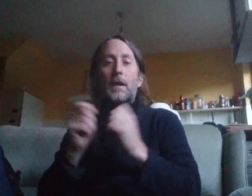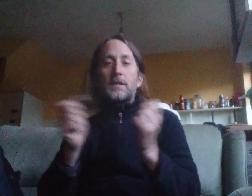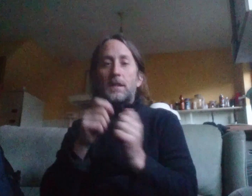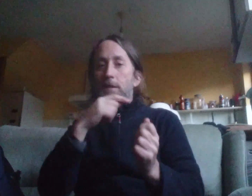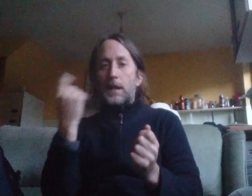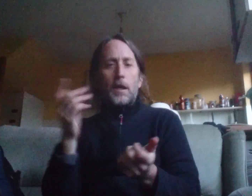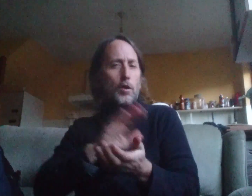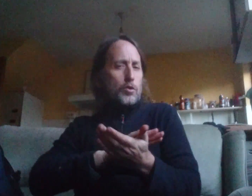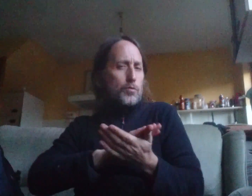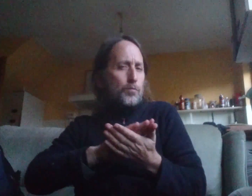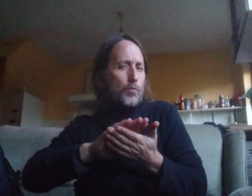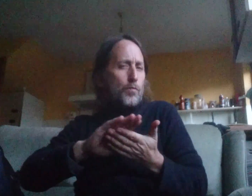for $60 a unit.